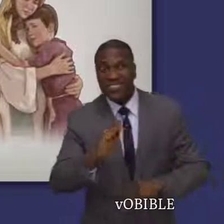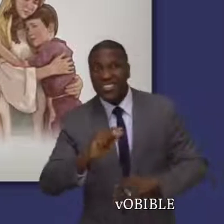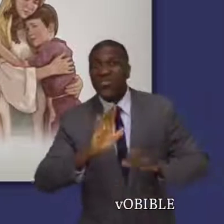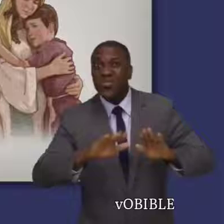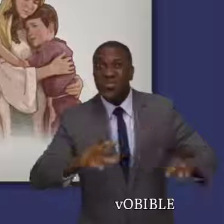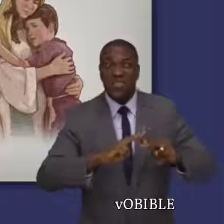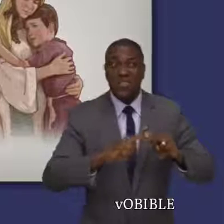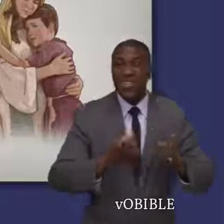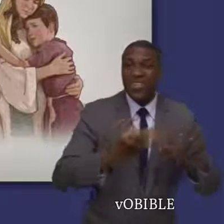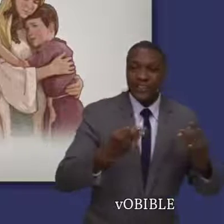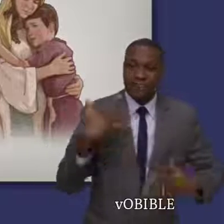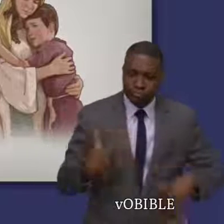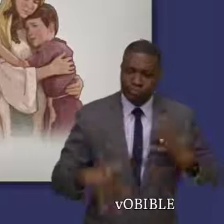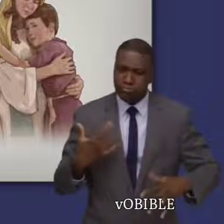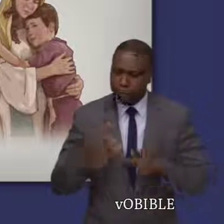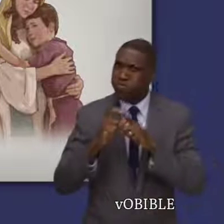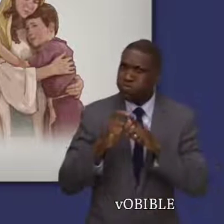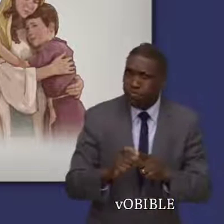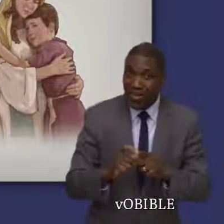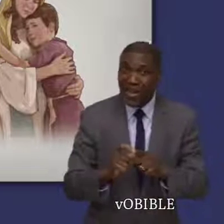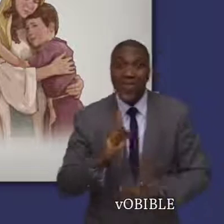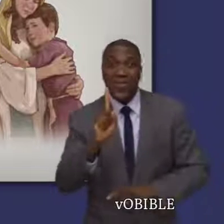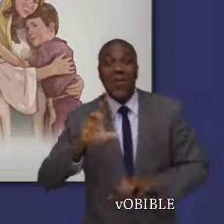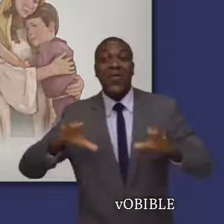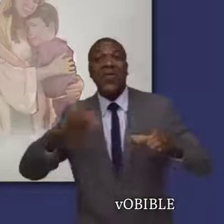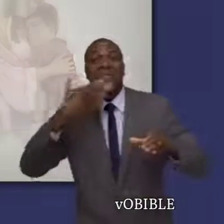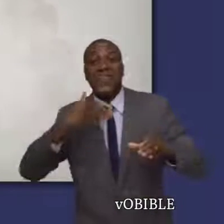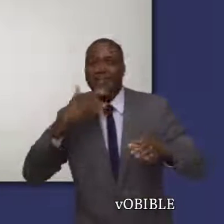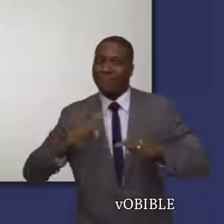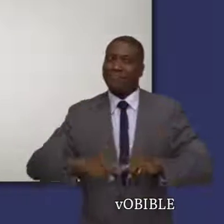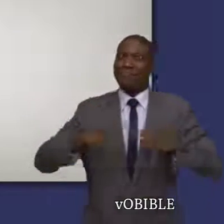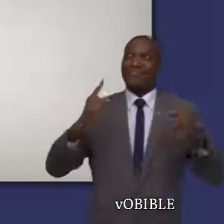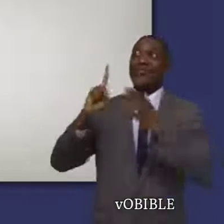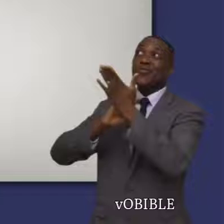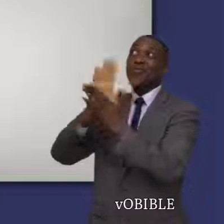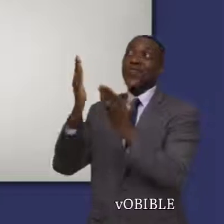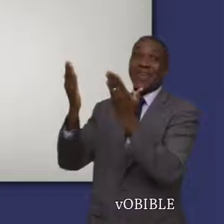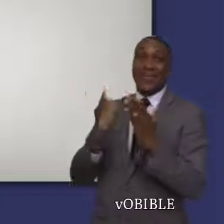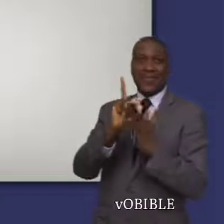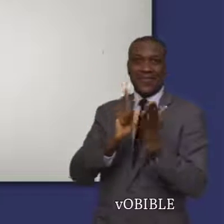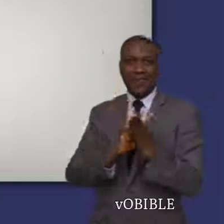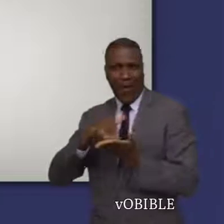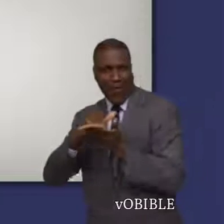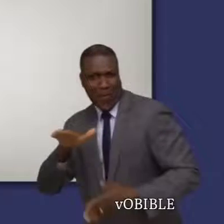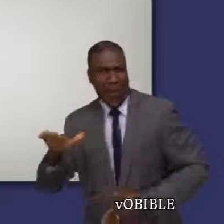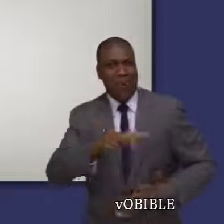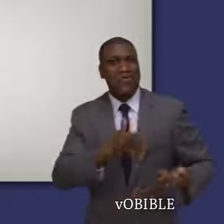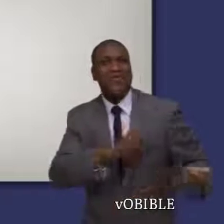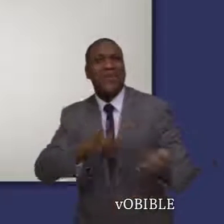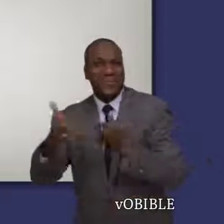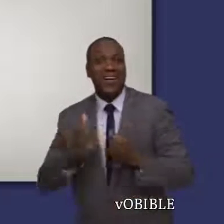children faced many difficulties. In Israel, however, Jehovah's law applied to and benefited